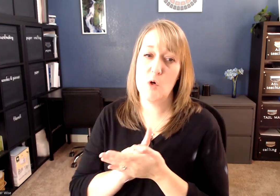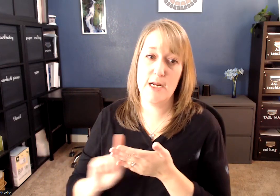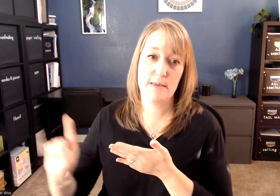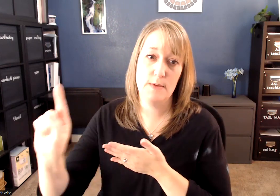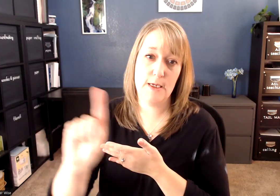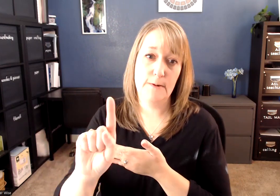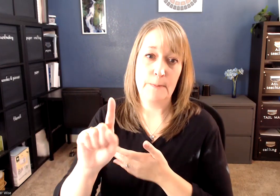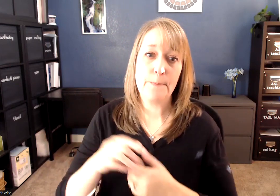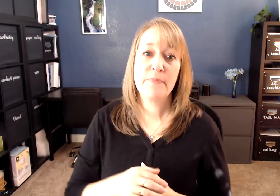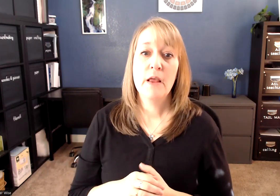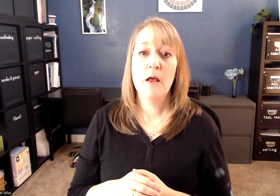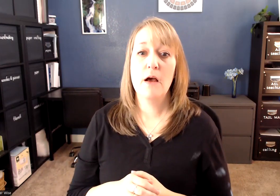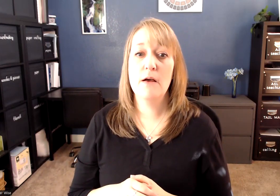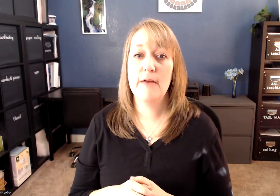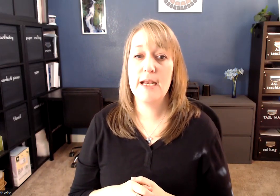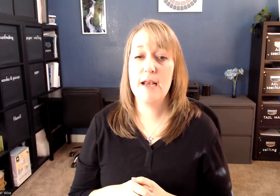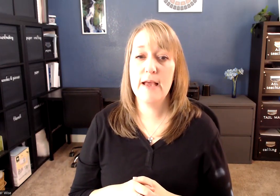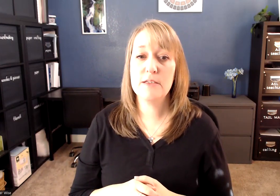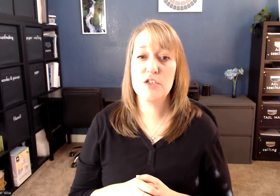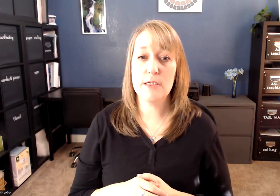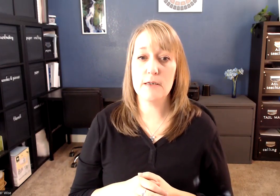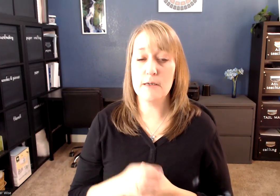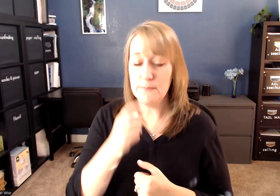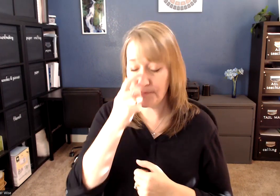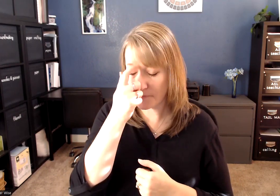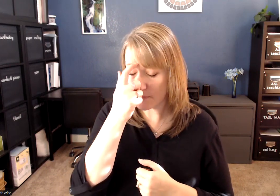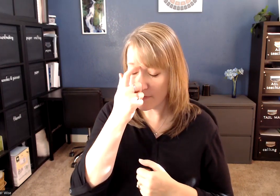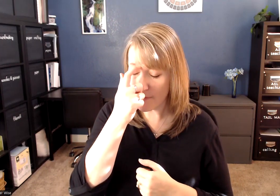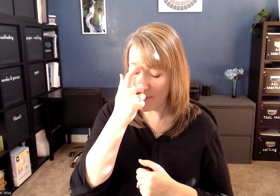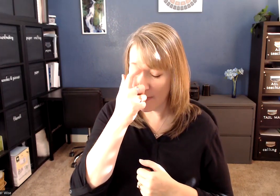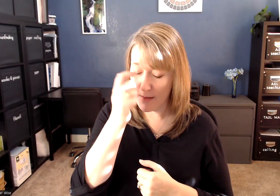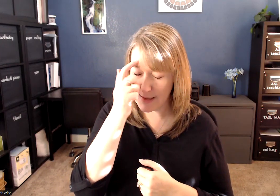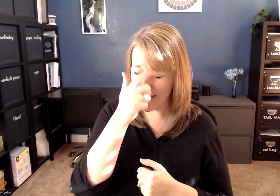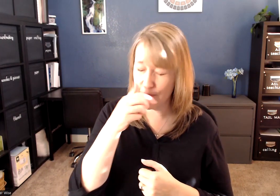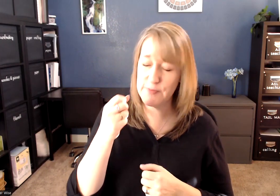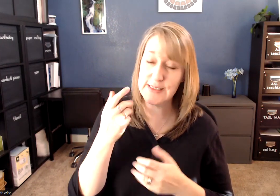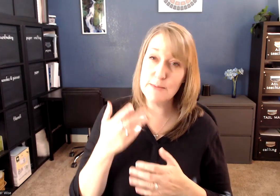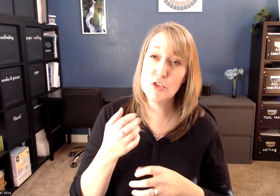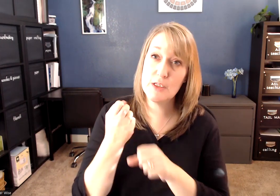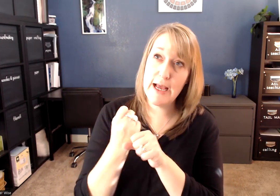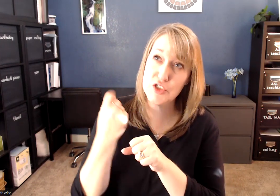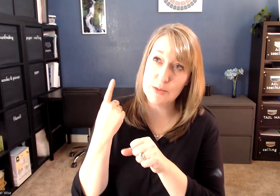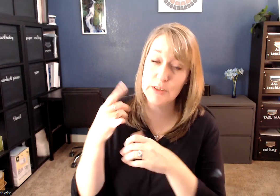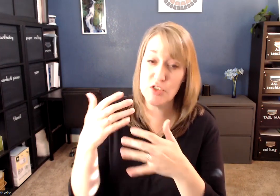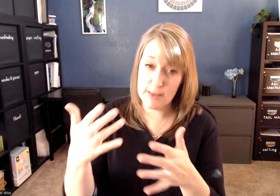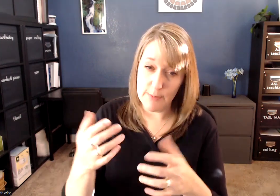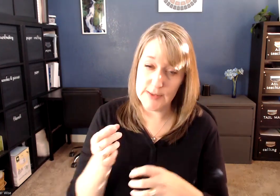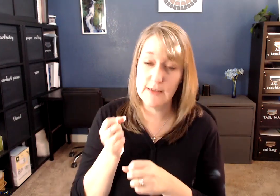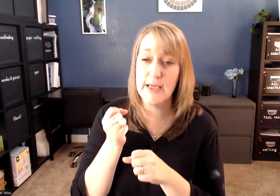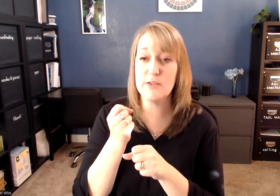Or next week. All right, next year it's similar to last year, but it's just the opposite. Okay, so